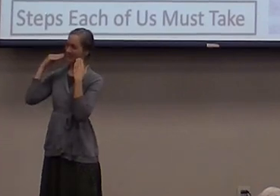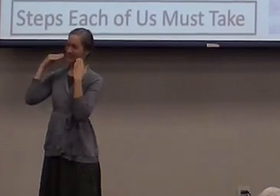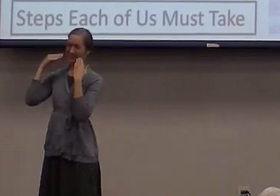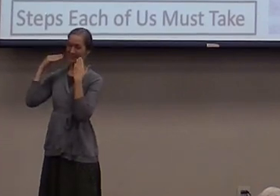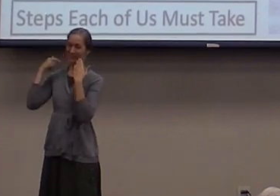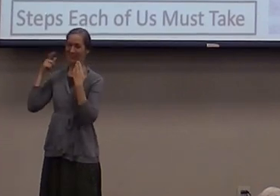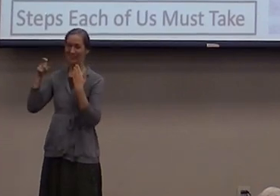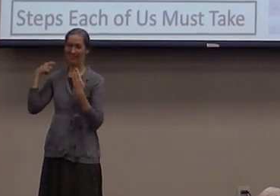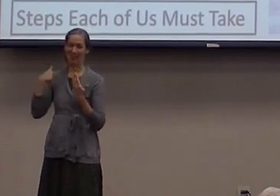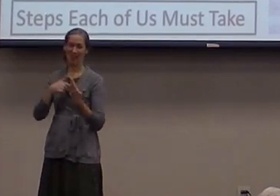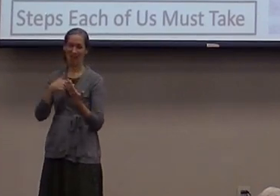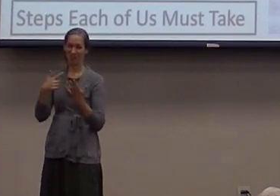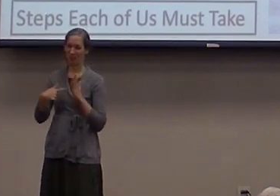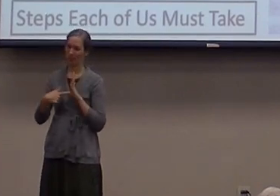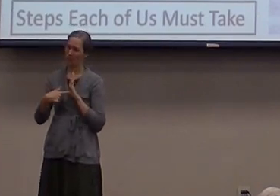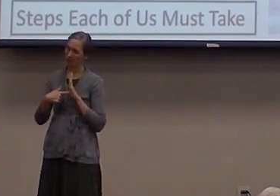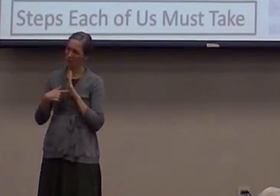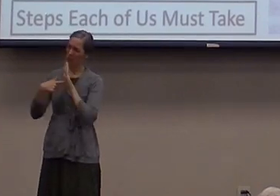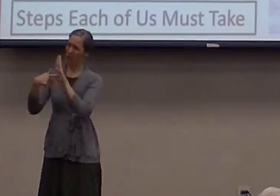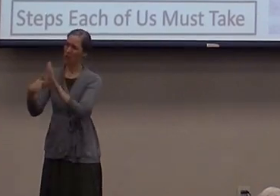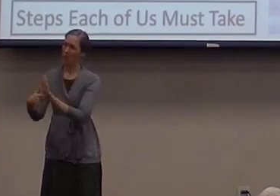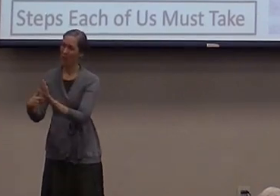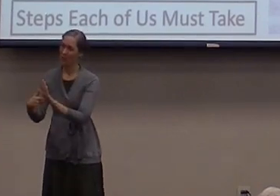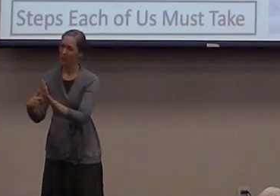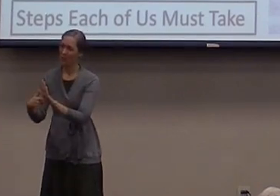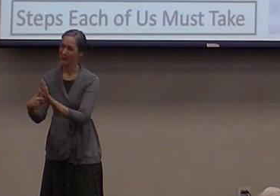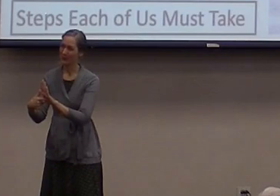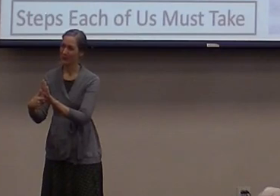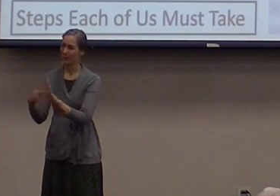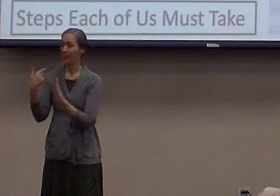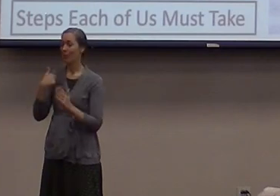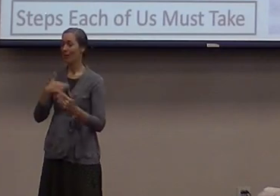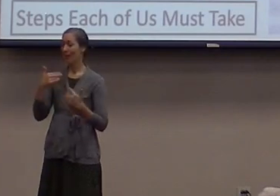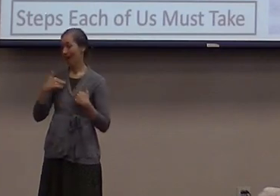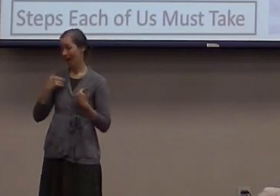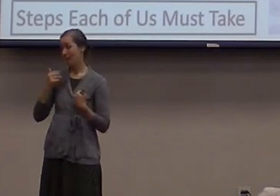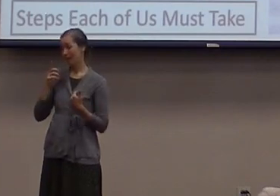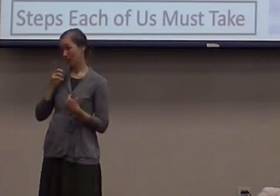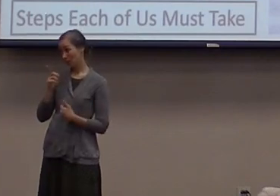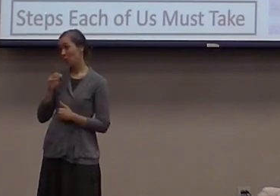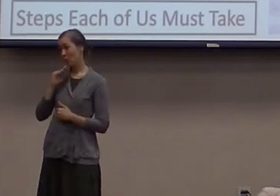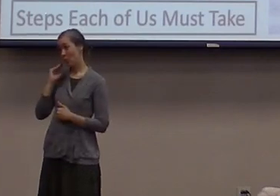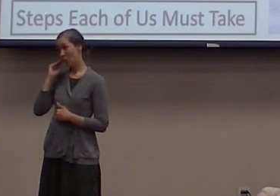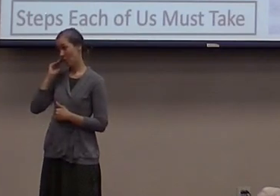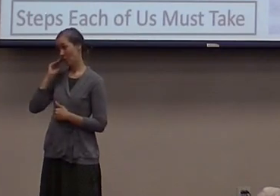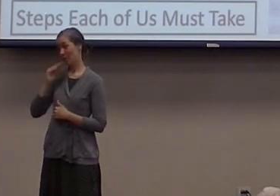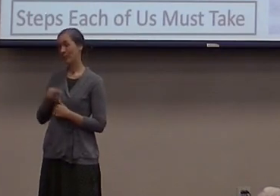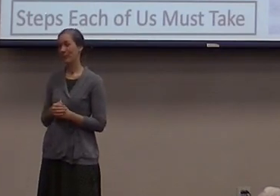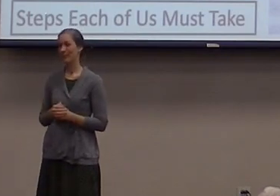They need us to show them that we're happy they're home.